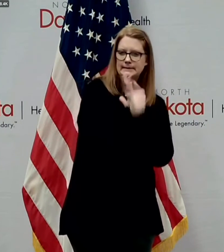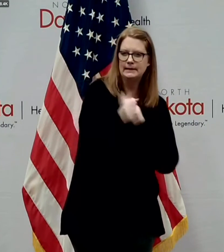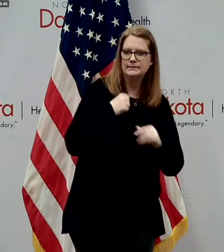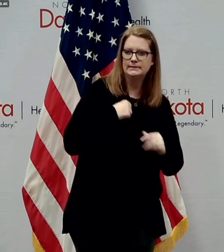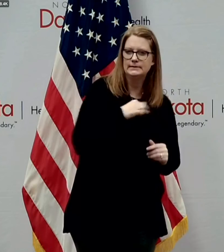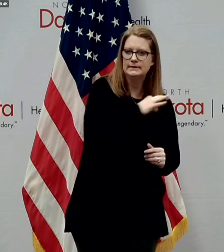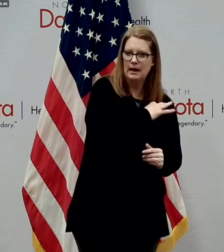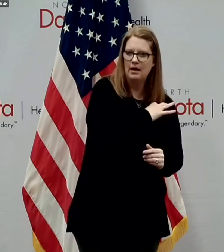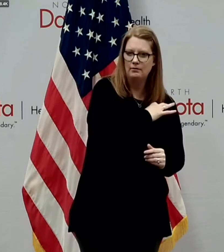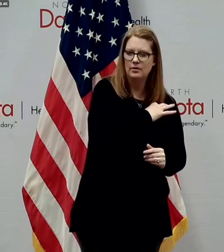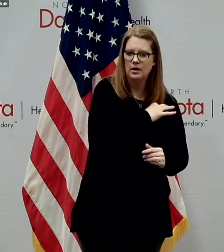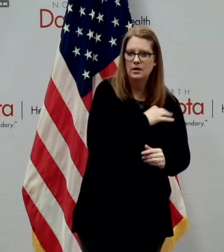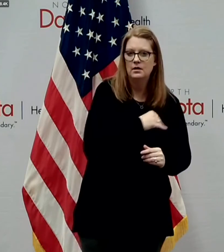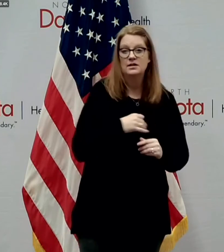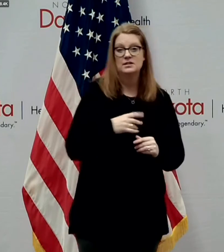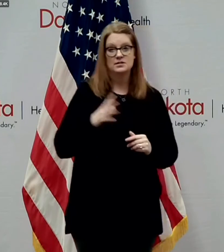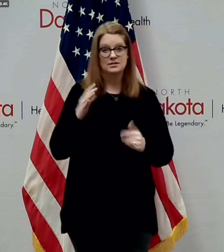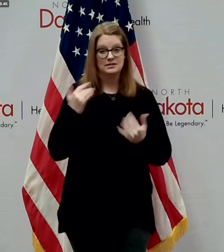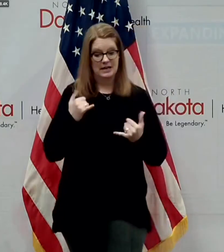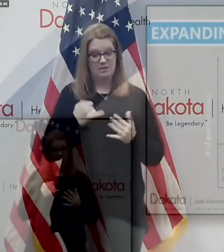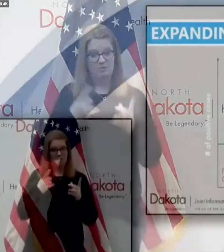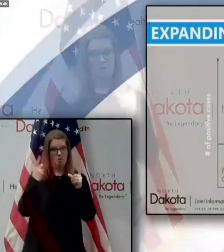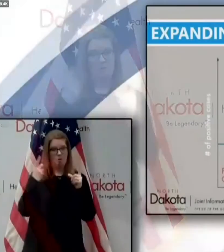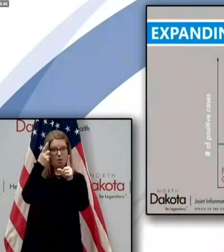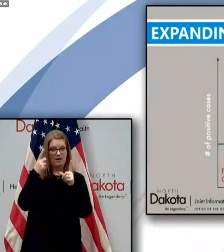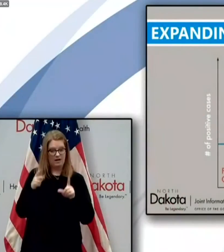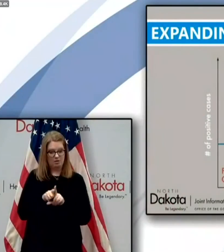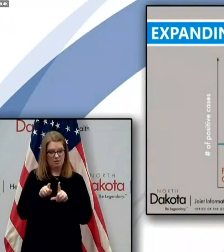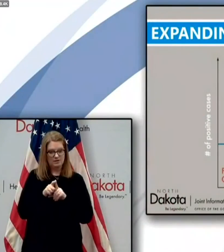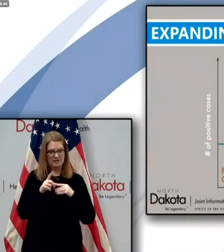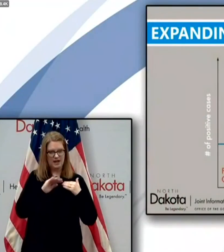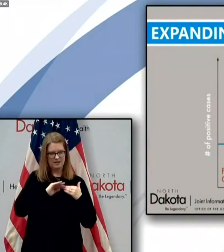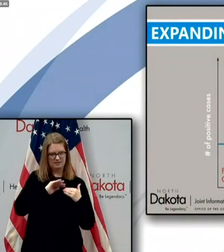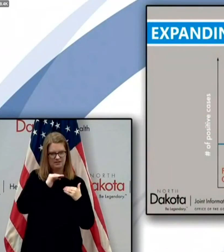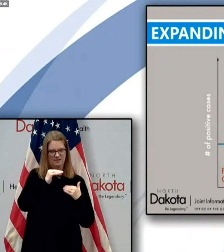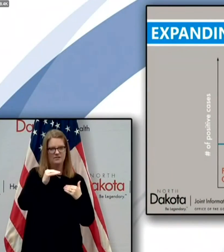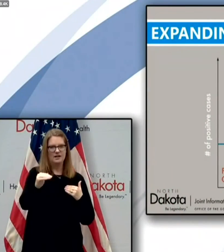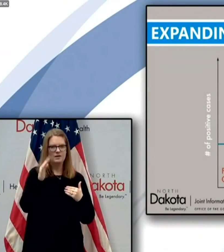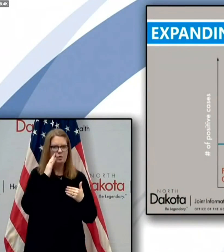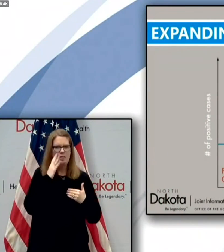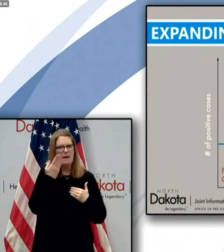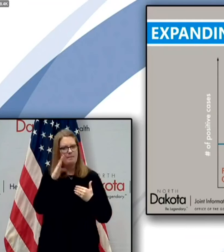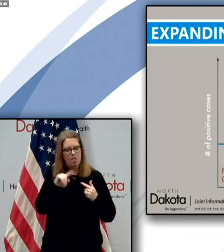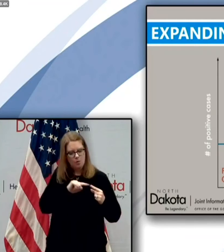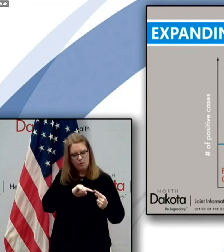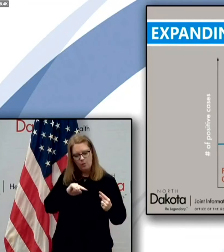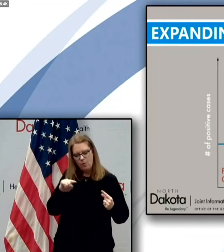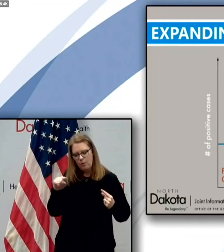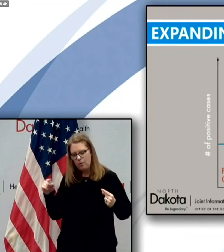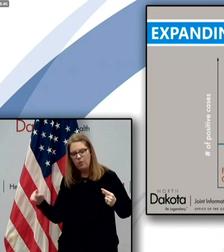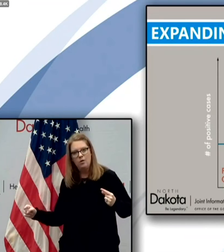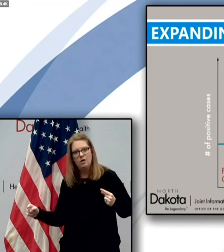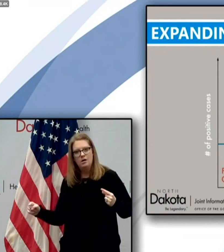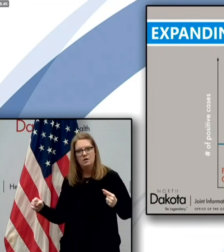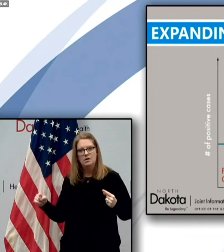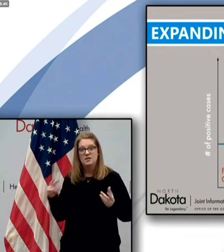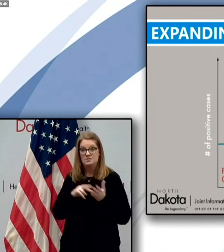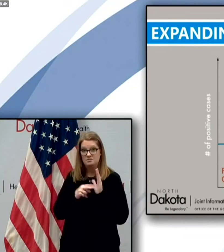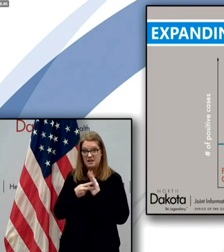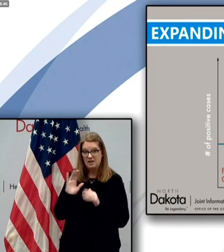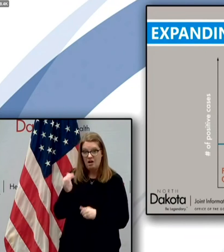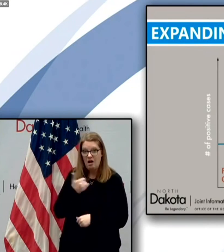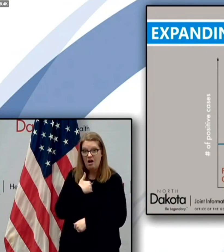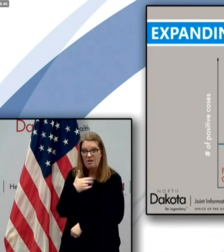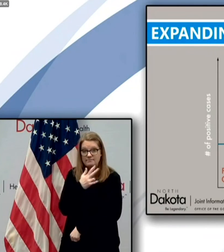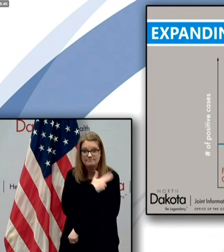of flattening the curve on the bottom under the blue was to make sure that we did not overwhelm our healthcare capacity, and